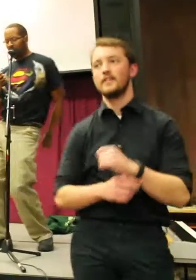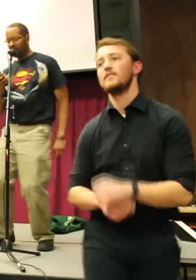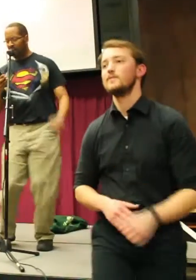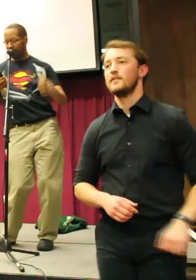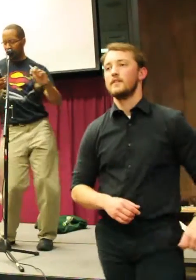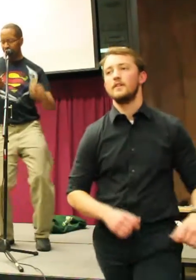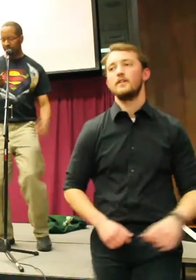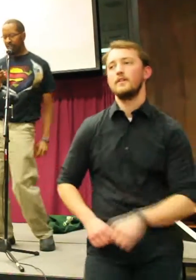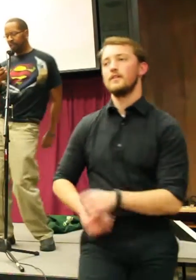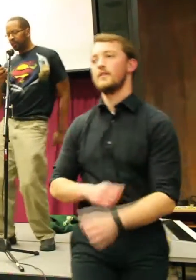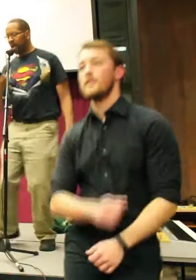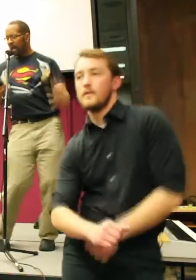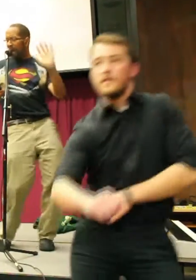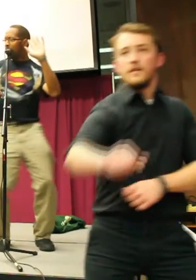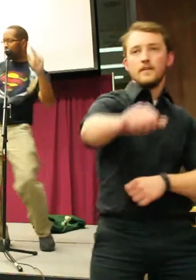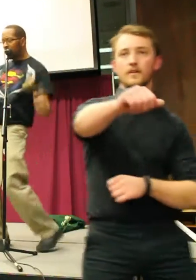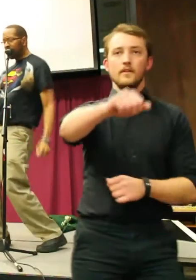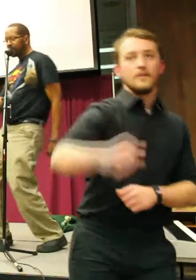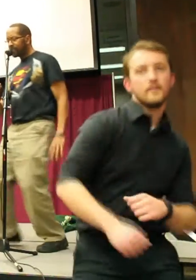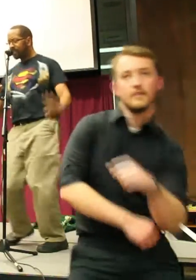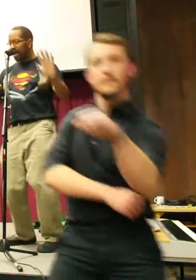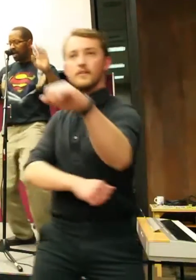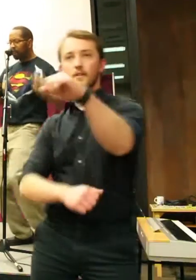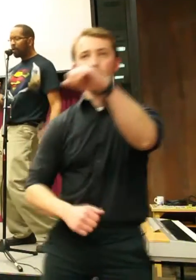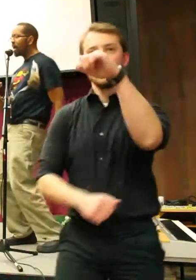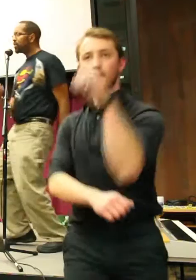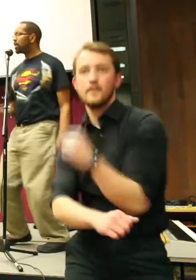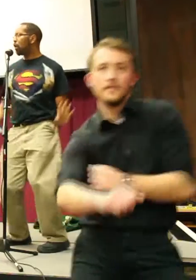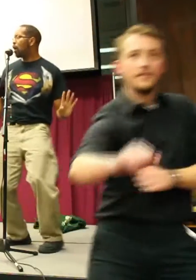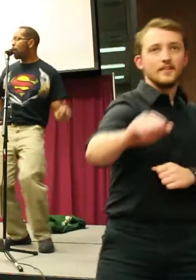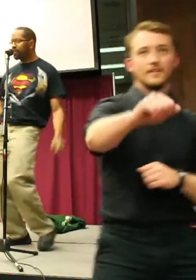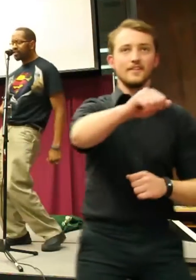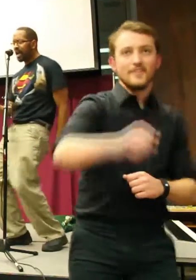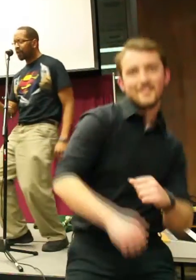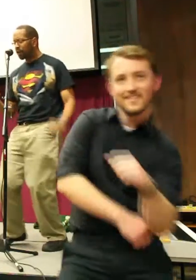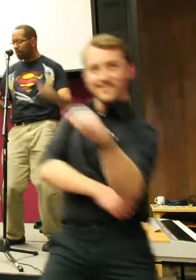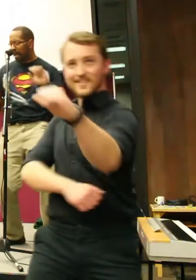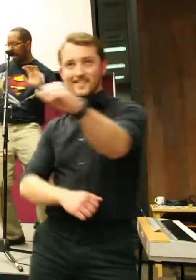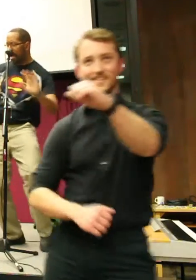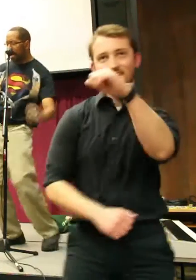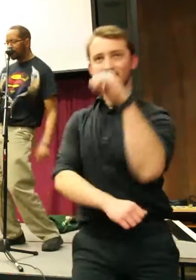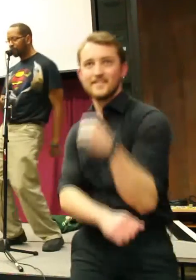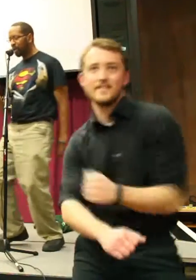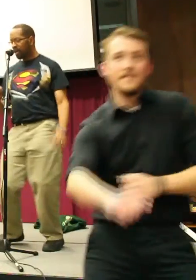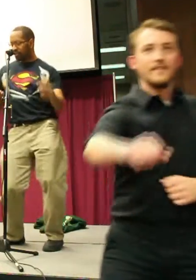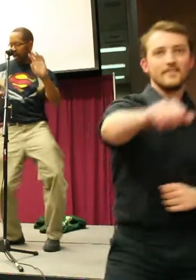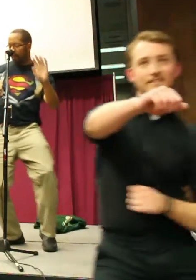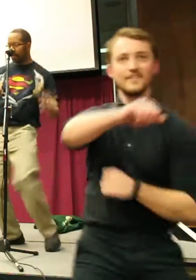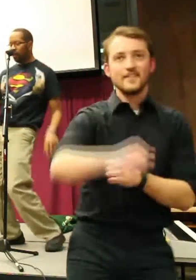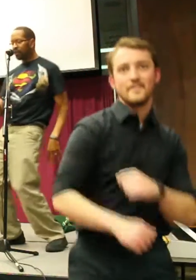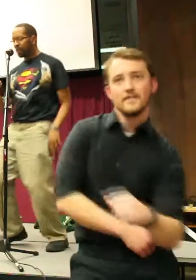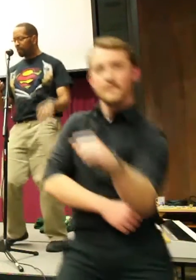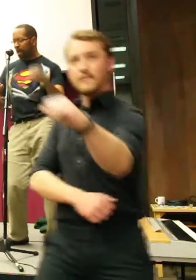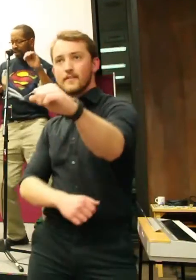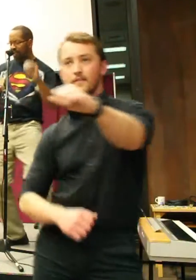And we embrace diversity. And we're into celebrating all the sacraments,